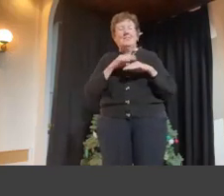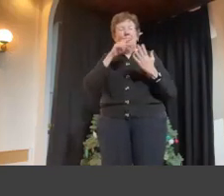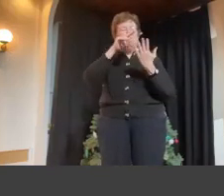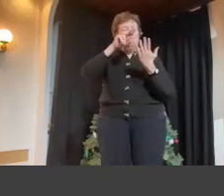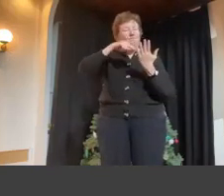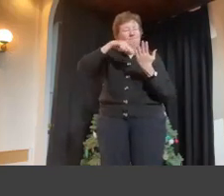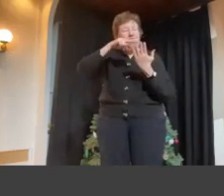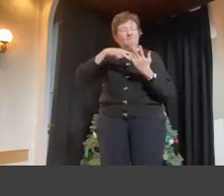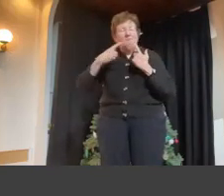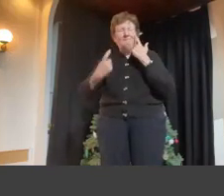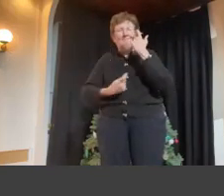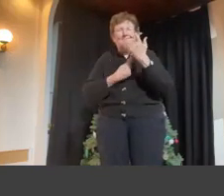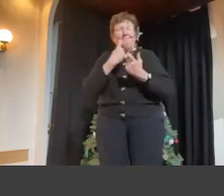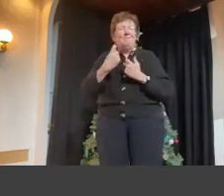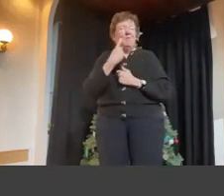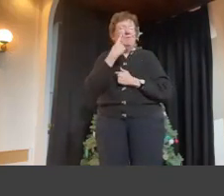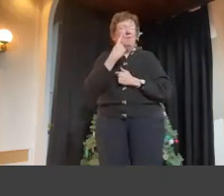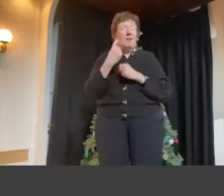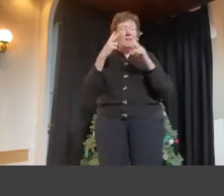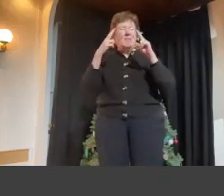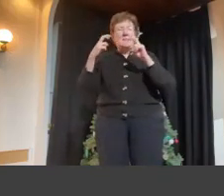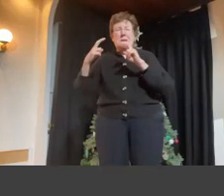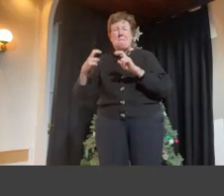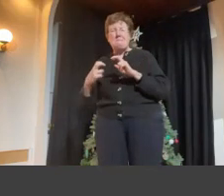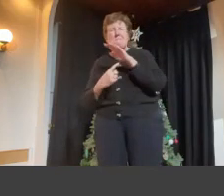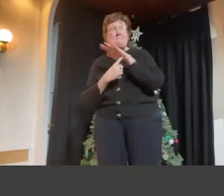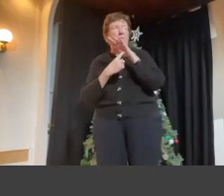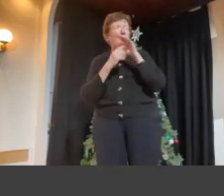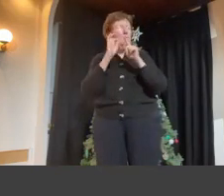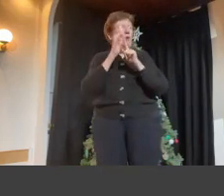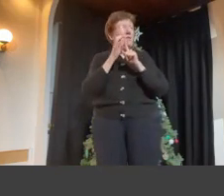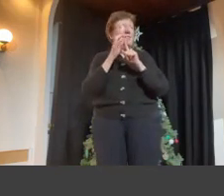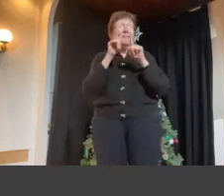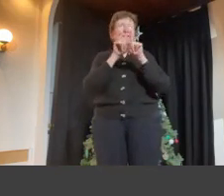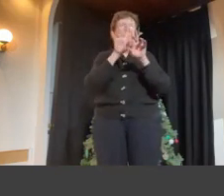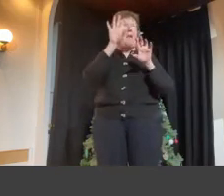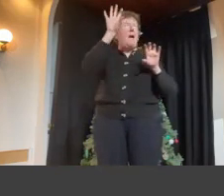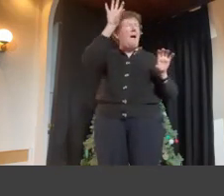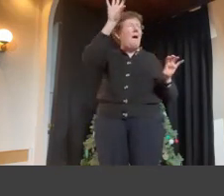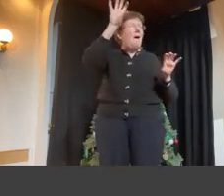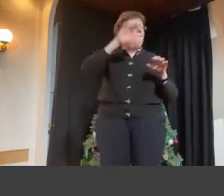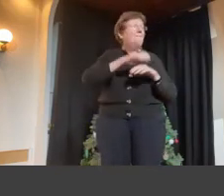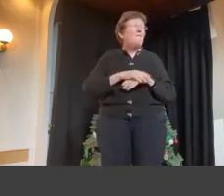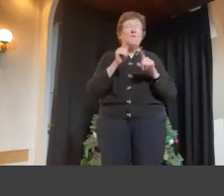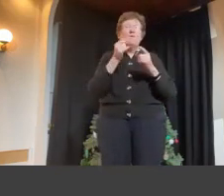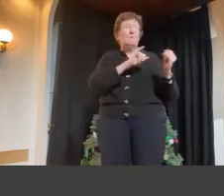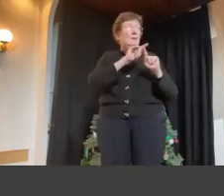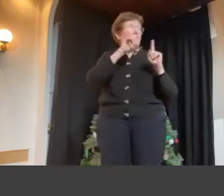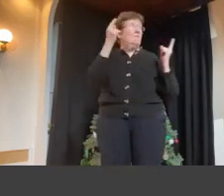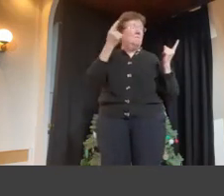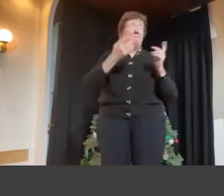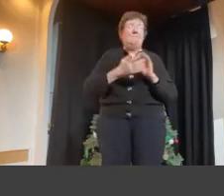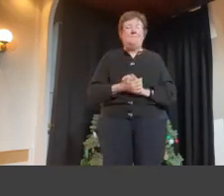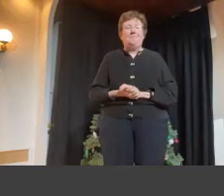in Wales, we looked at the data and we thought, how do we identify the themes that are here, you know, from these